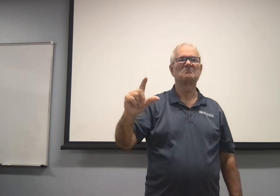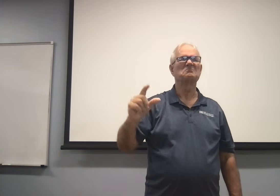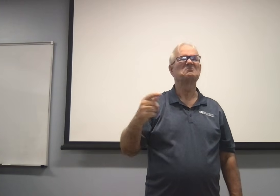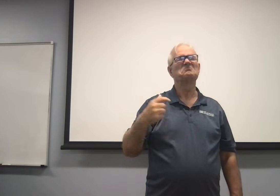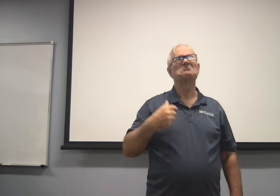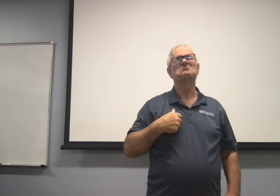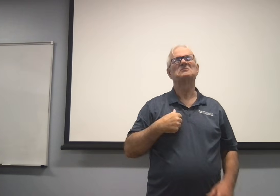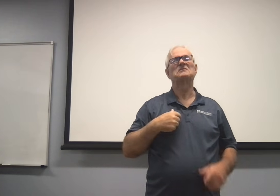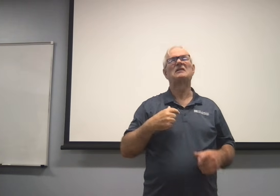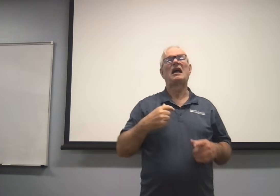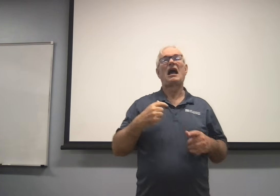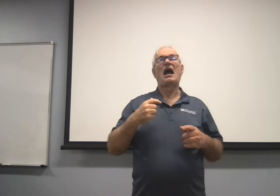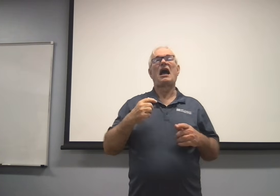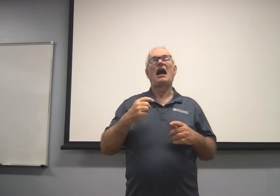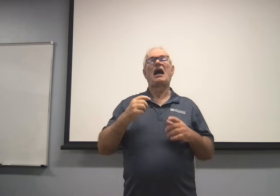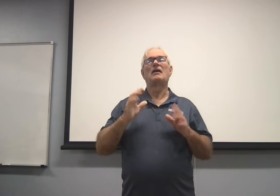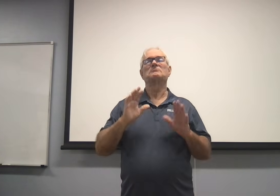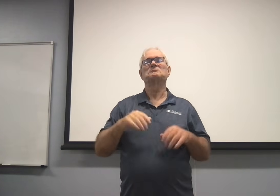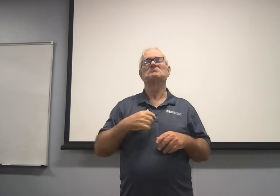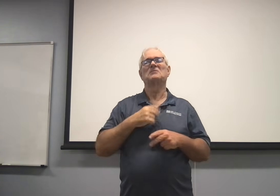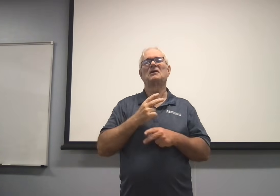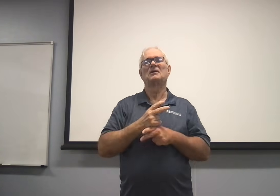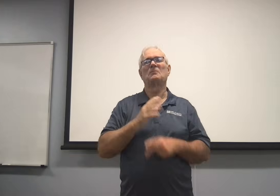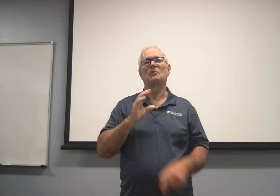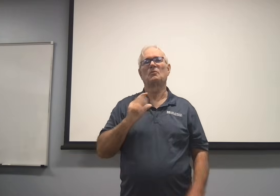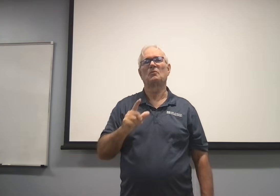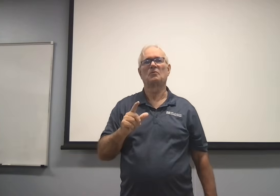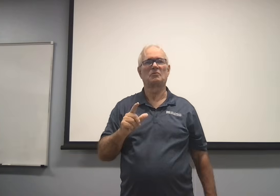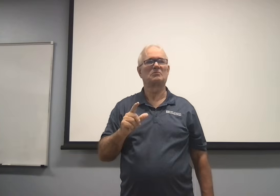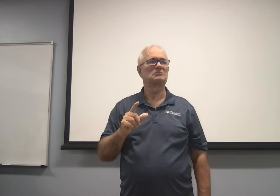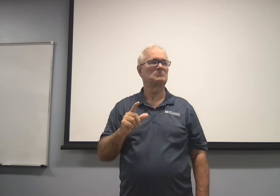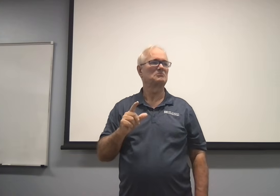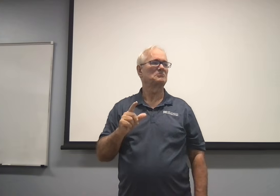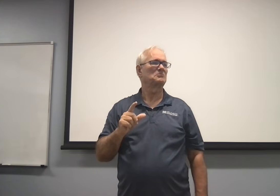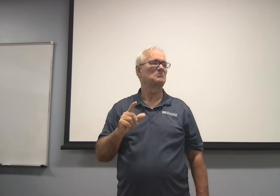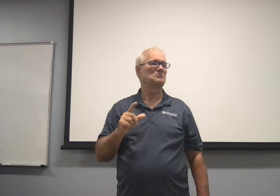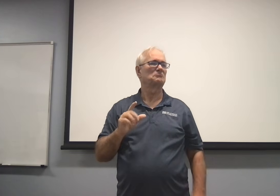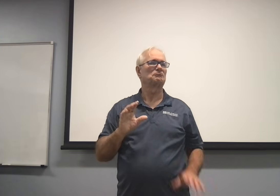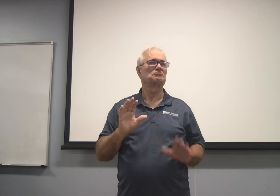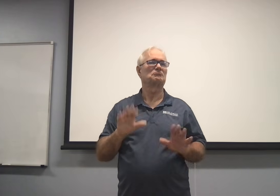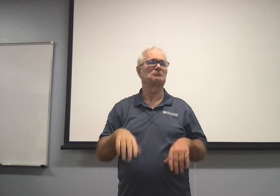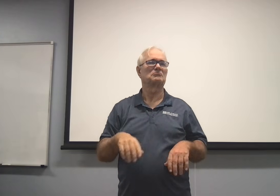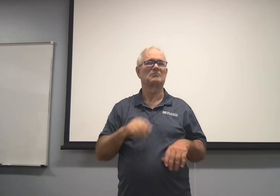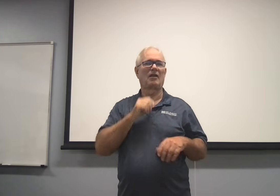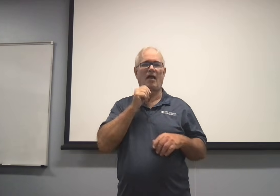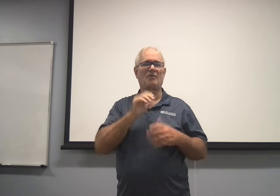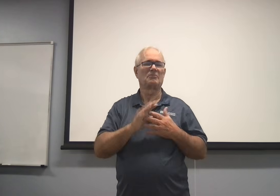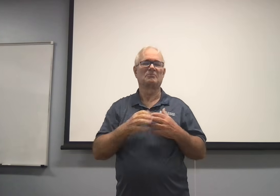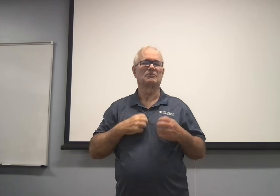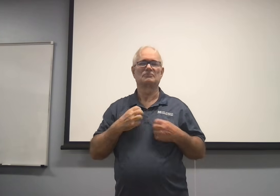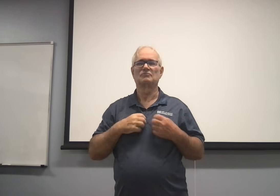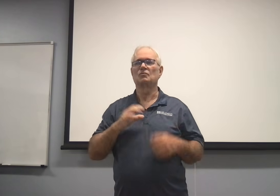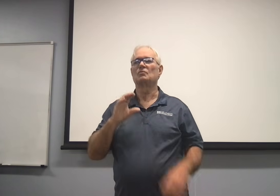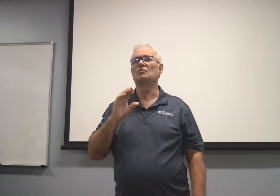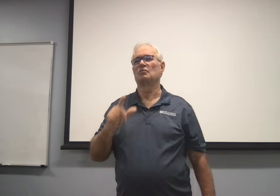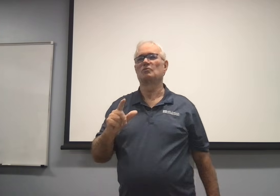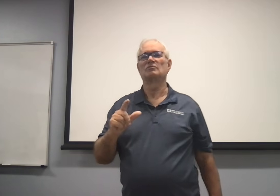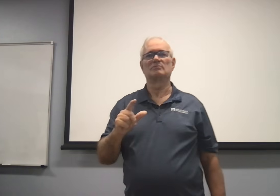C-O-L-L. C-O-O-L. Cool. Like, oh no, I'm cool. I'm chill.